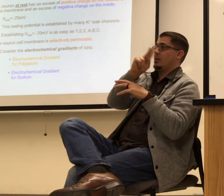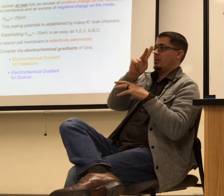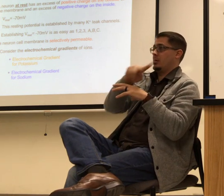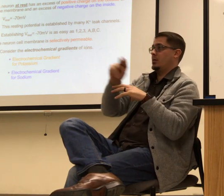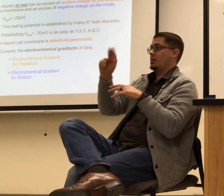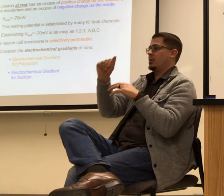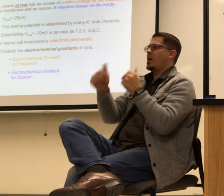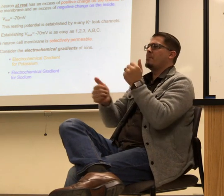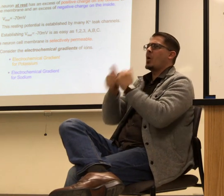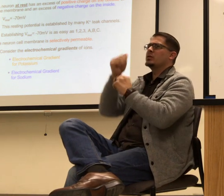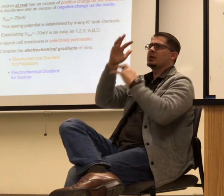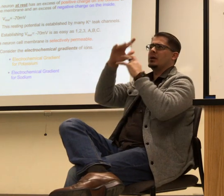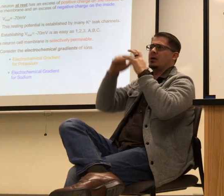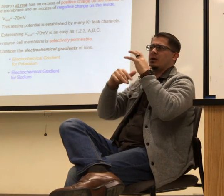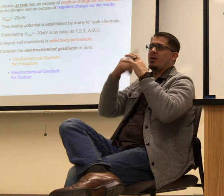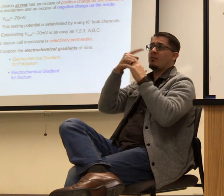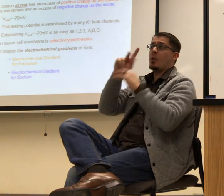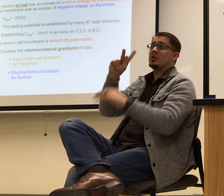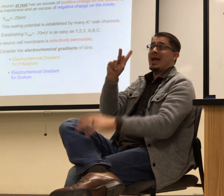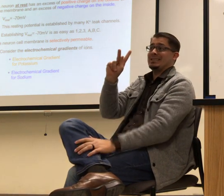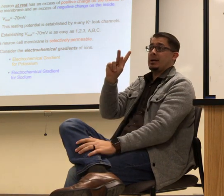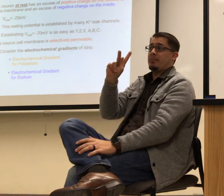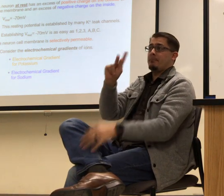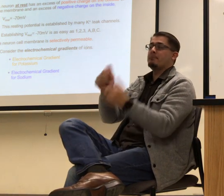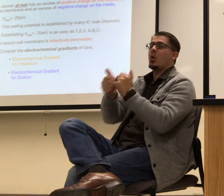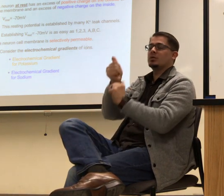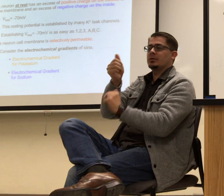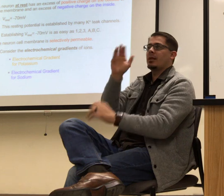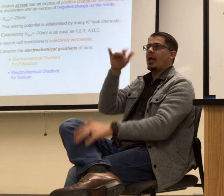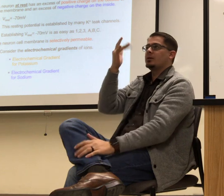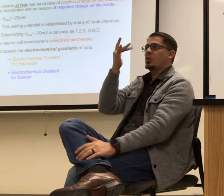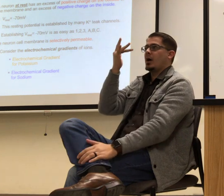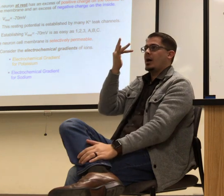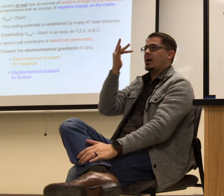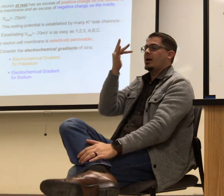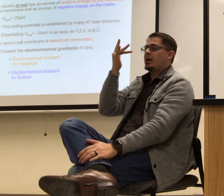mostly permeable to potassium. That's why